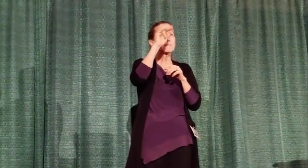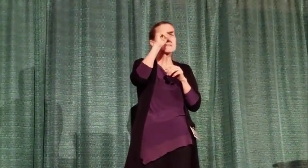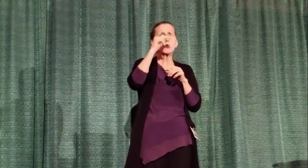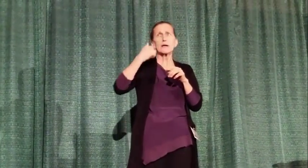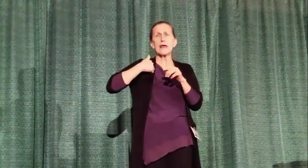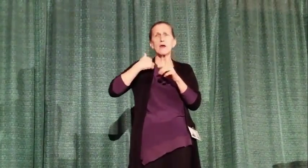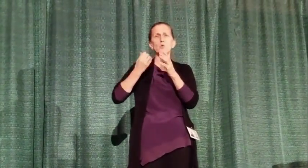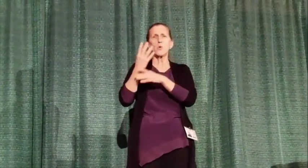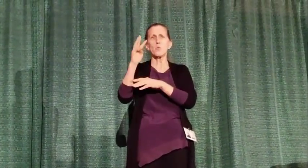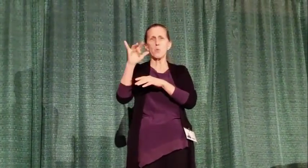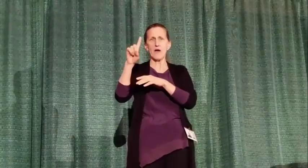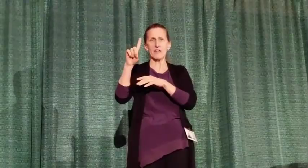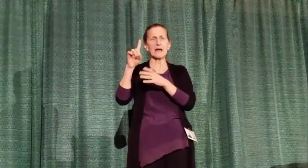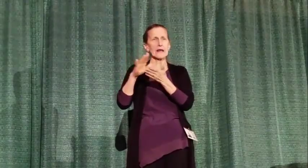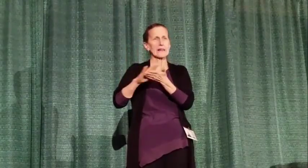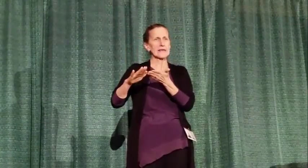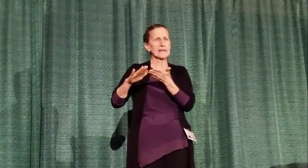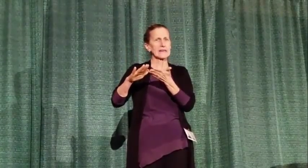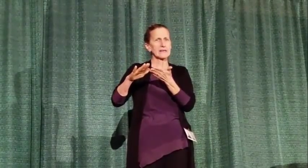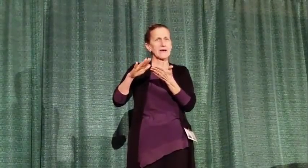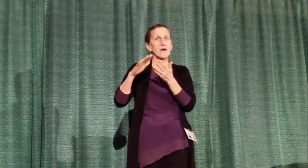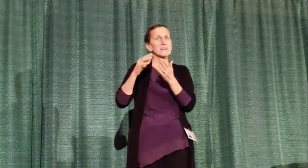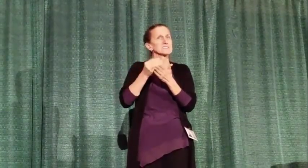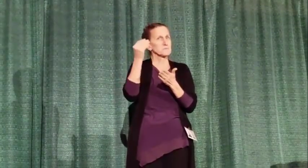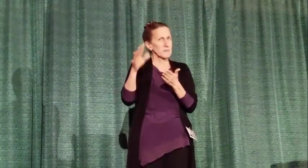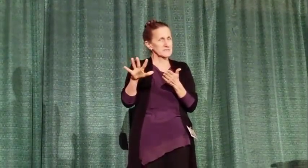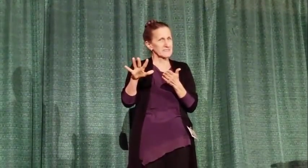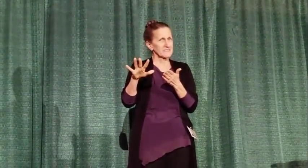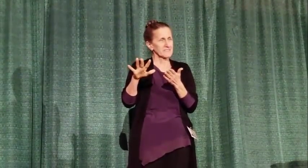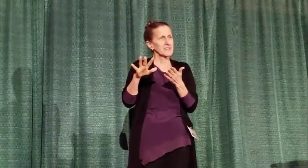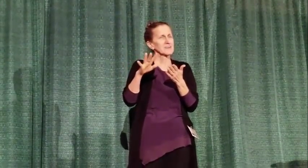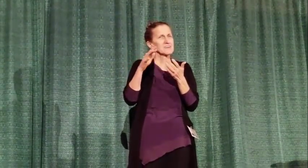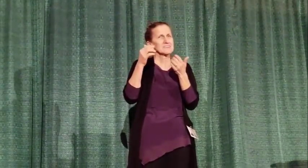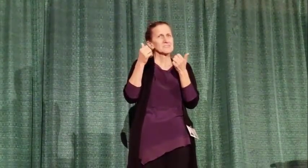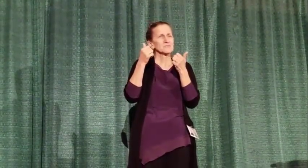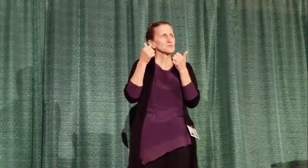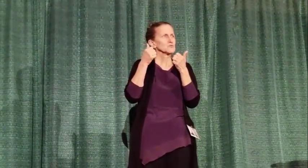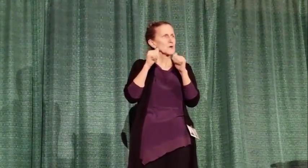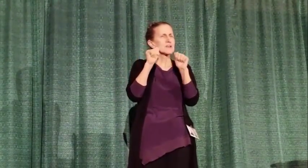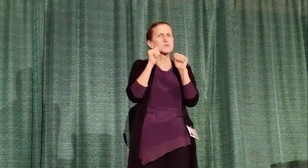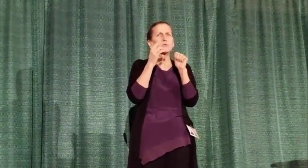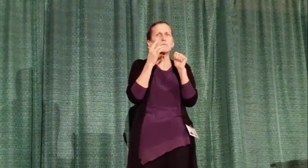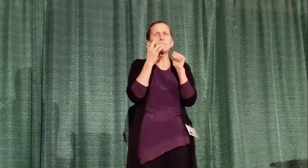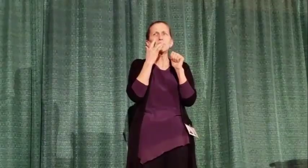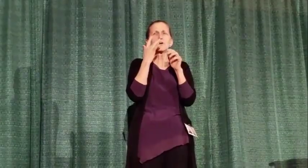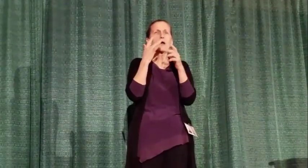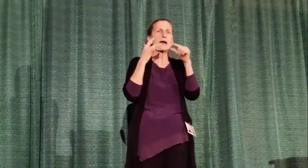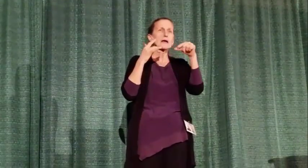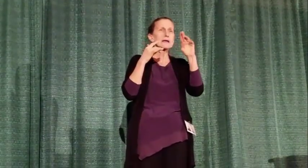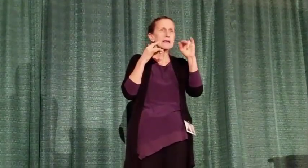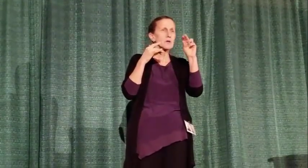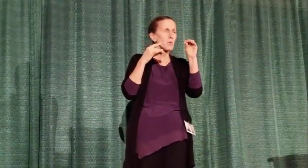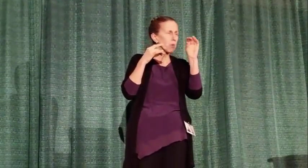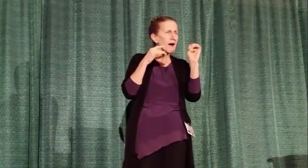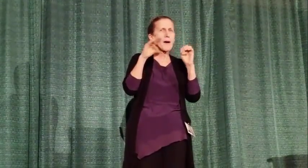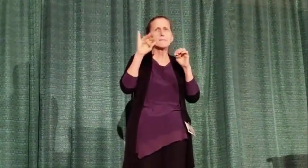wild in marshes that's clean of arsenic, it's very expensive. But so we're trying to preferentially use quinoa and canut and